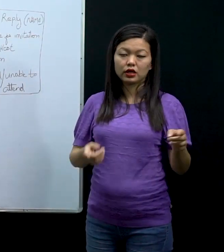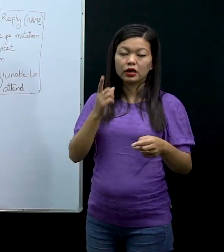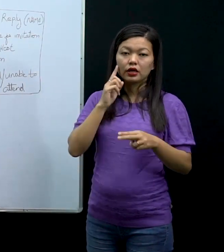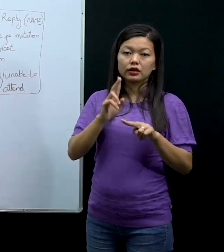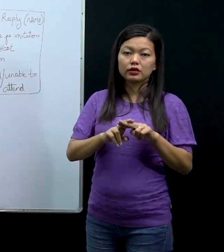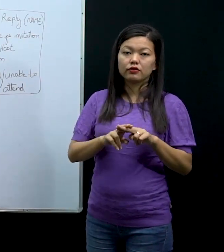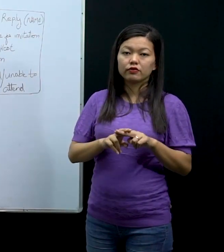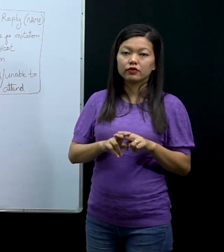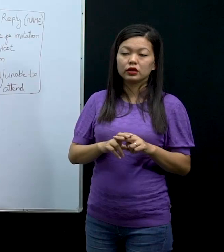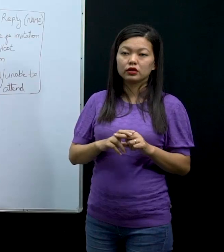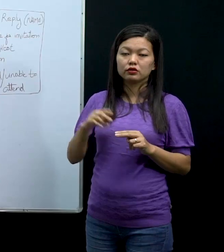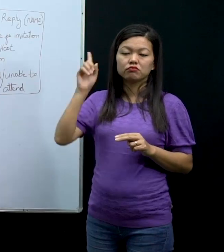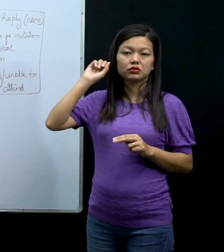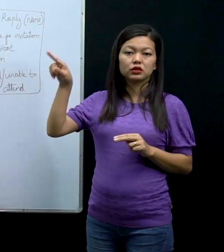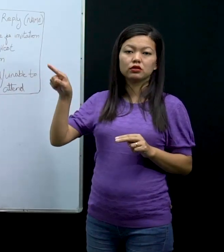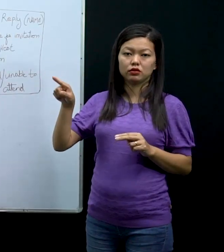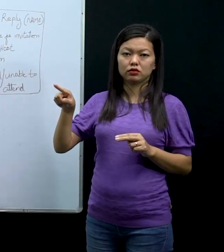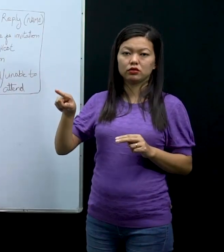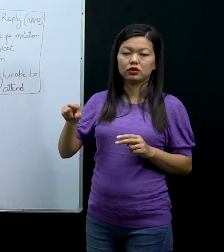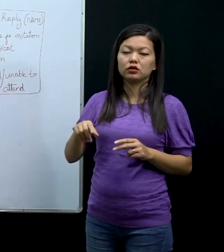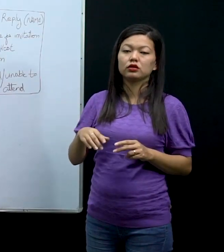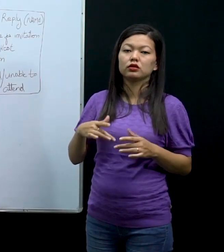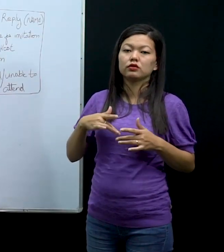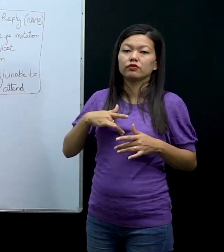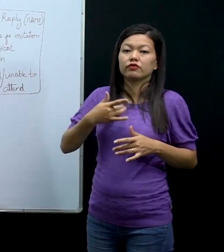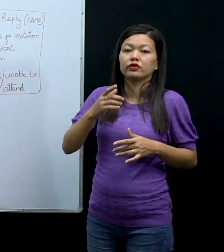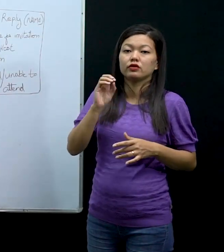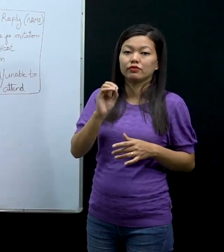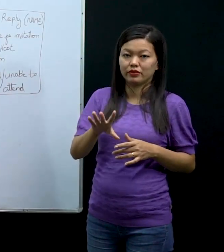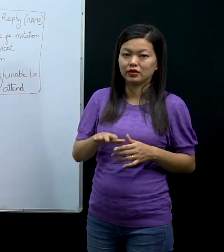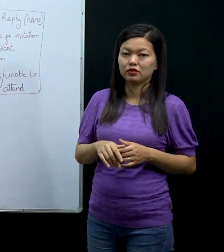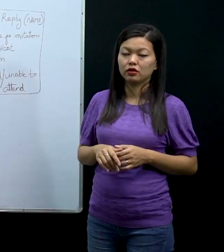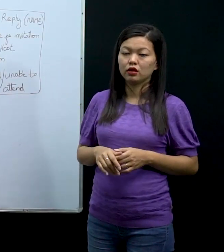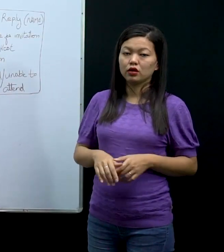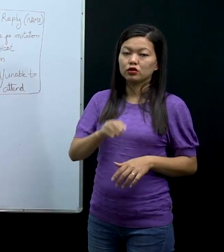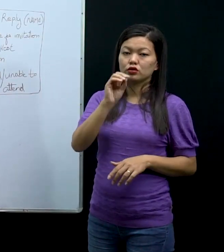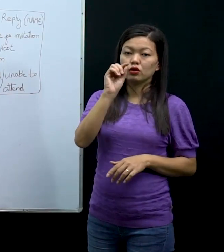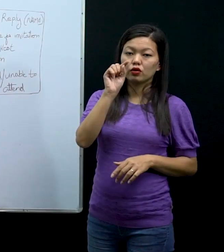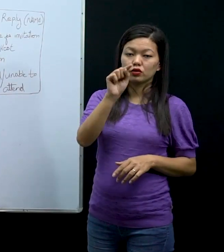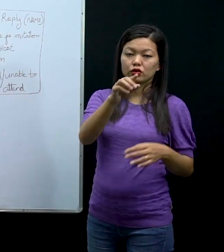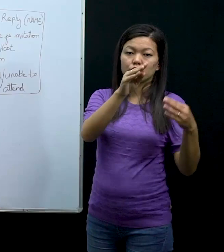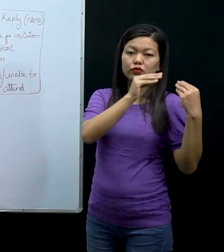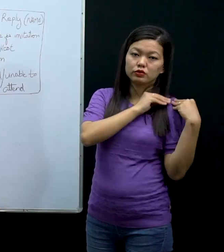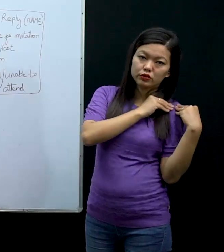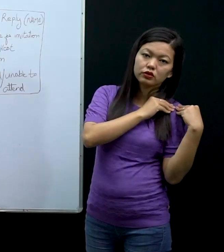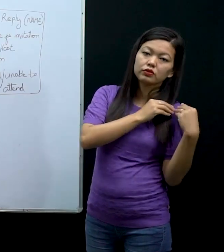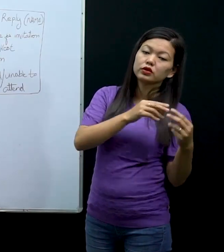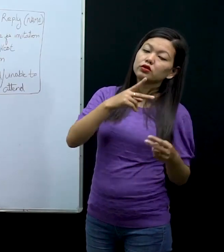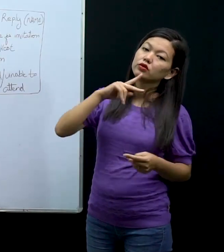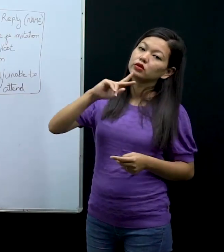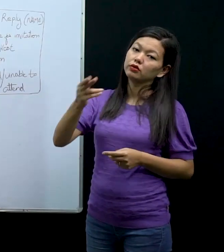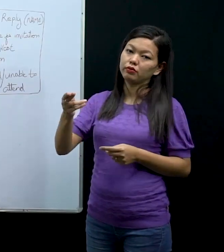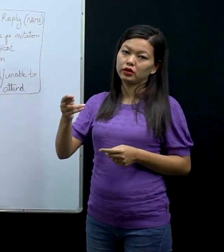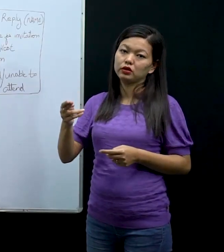or her, and that is the reason why you got the invite. So it is your duty to reply back. And if you have a